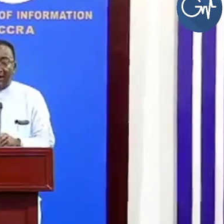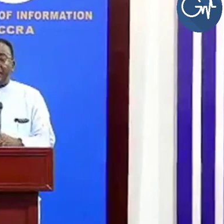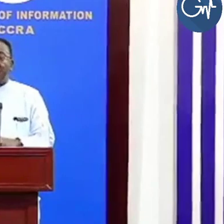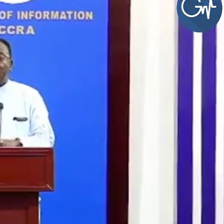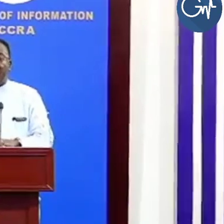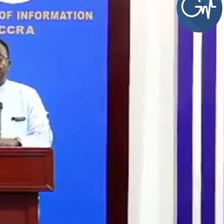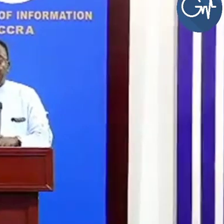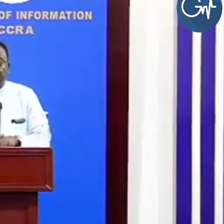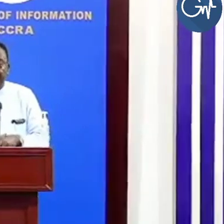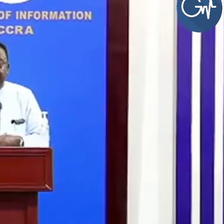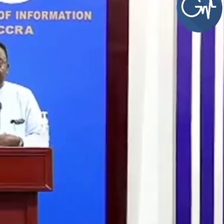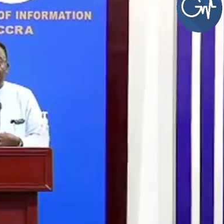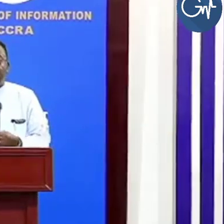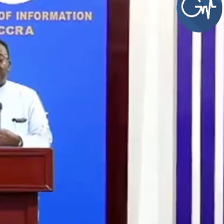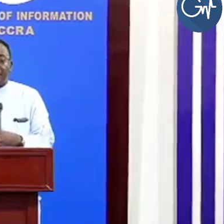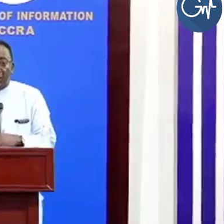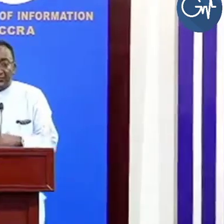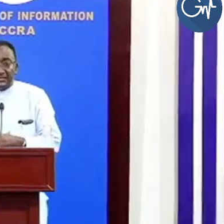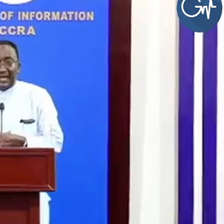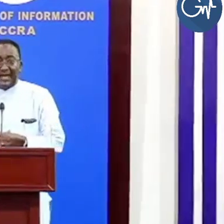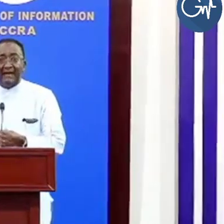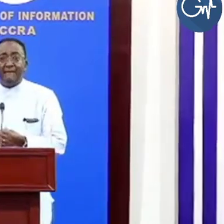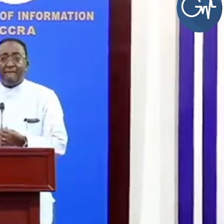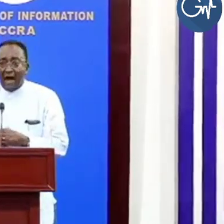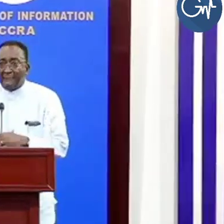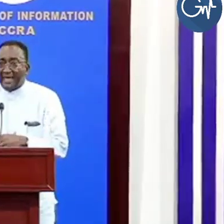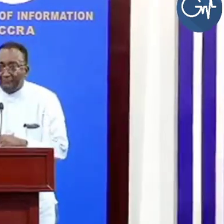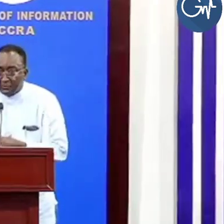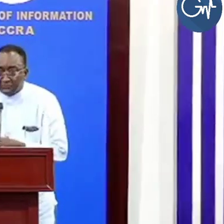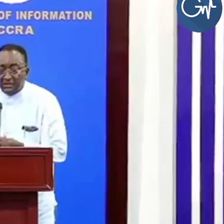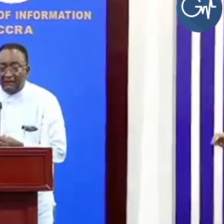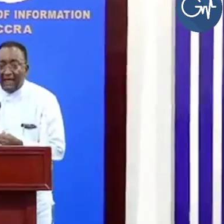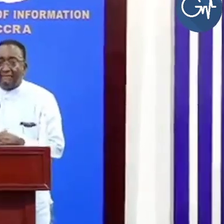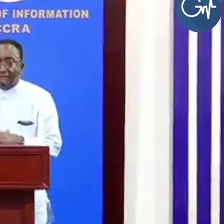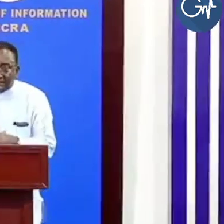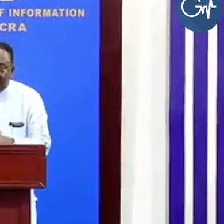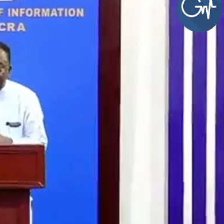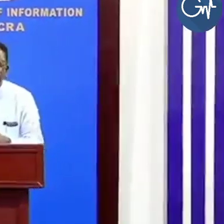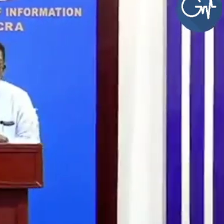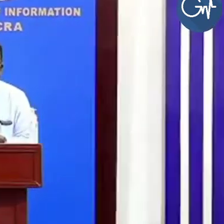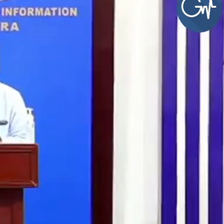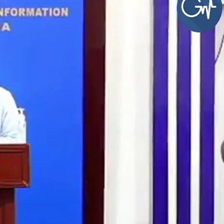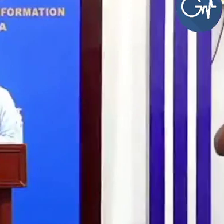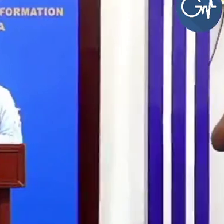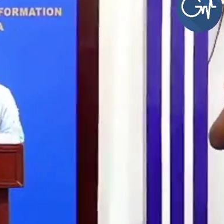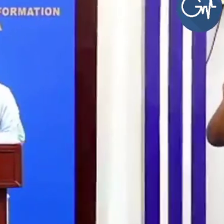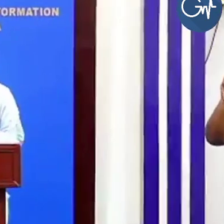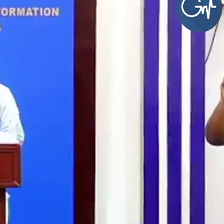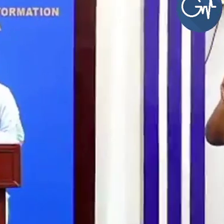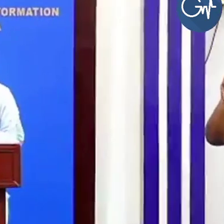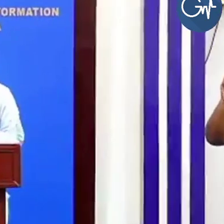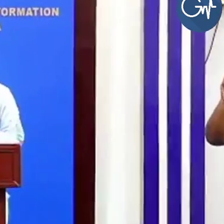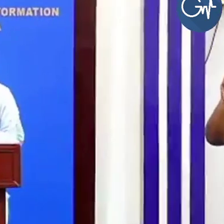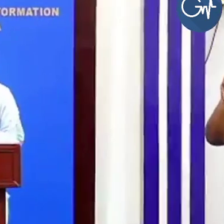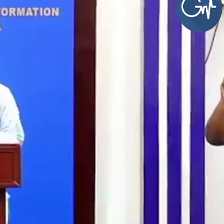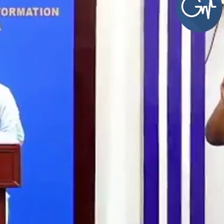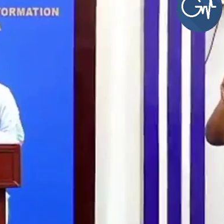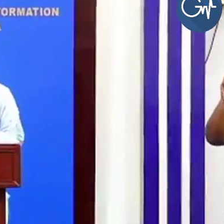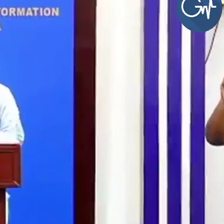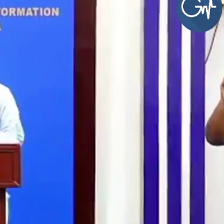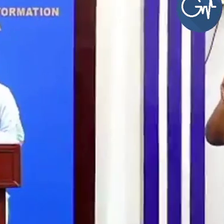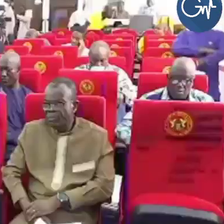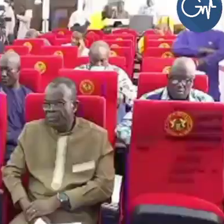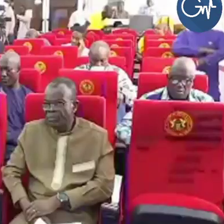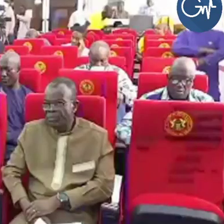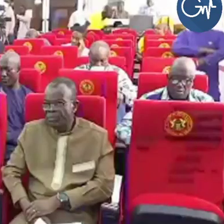go about normal duties of transporting farm inputs like fertilizers and seeds